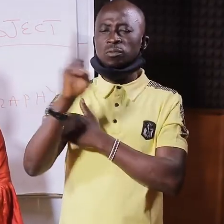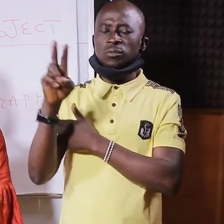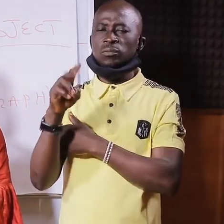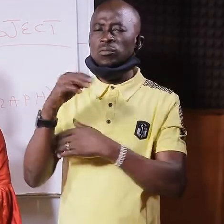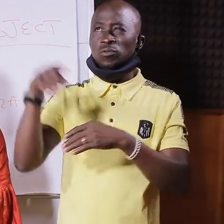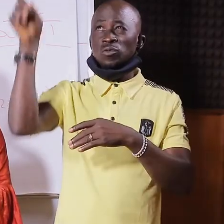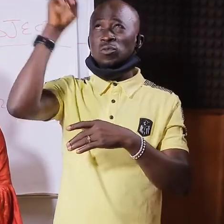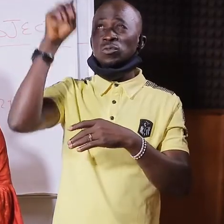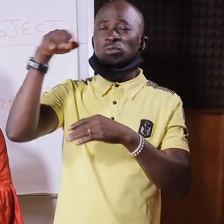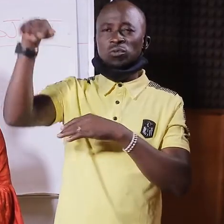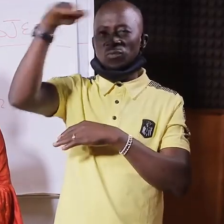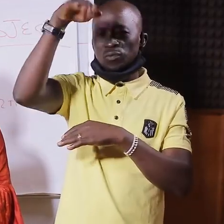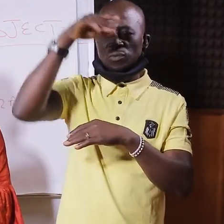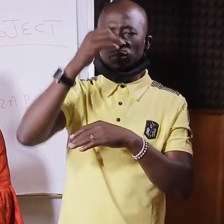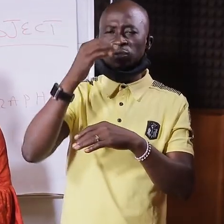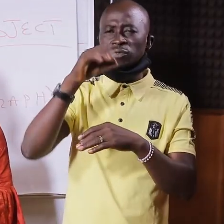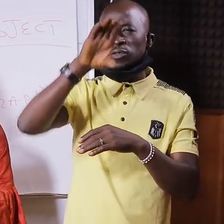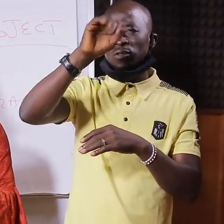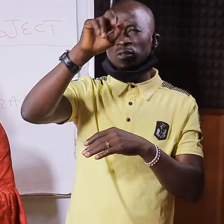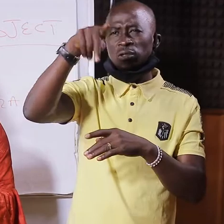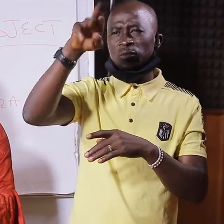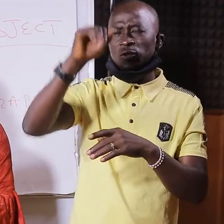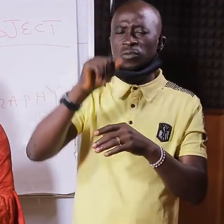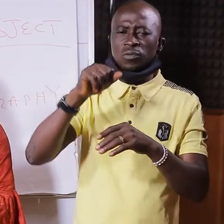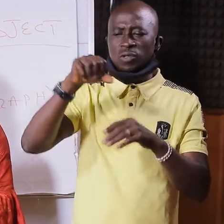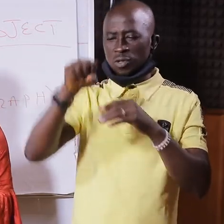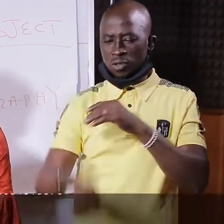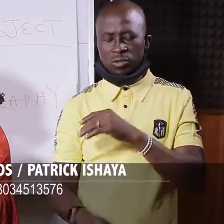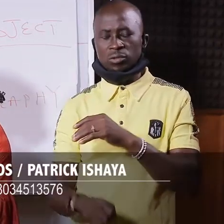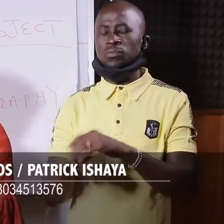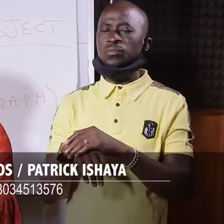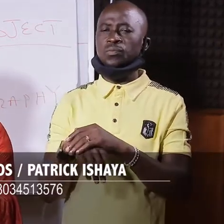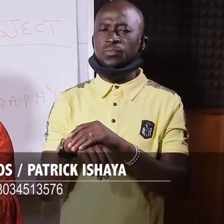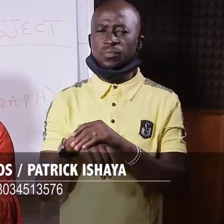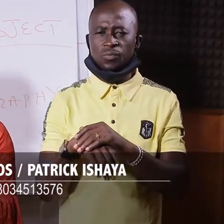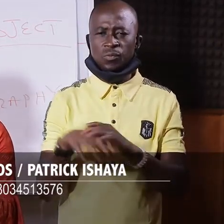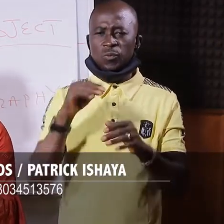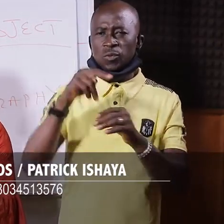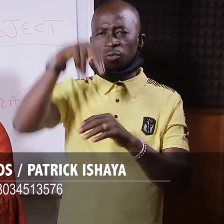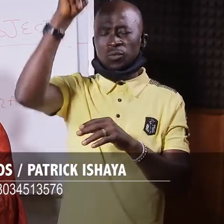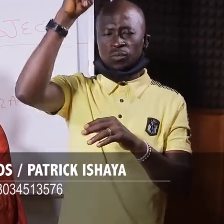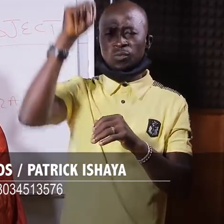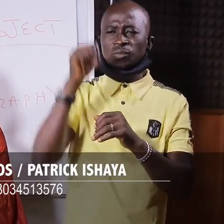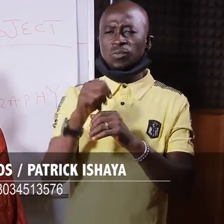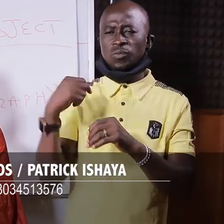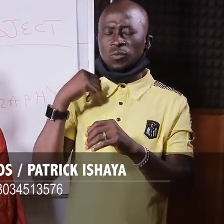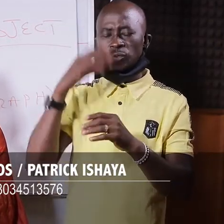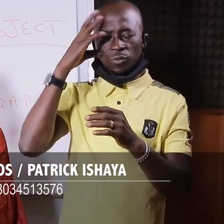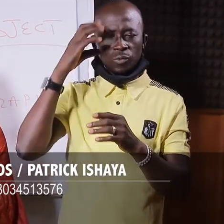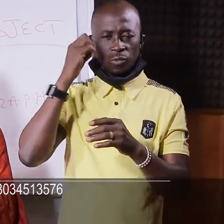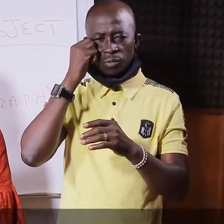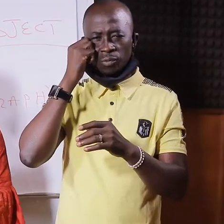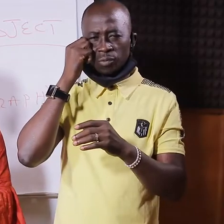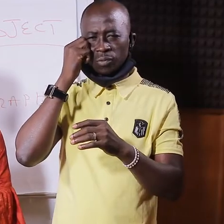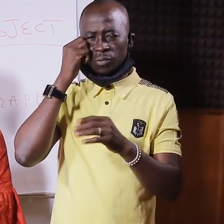is overhead at the Tropic of Capricorn, which is on the southern hemisphere. So on the northern hemisphere, we